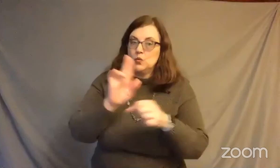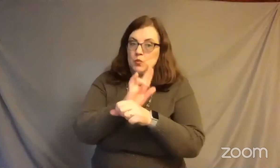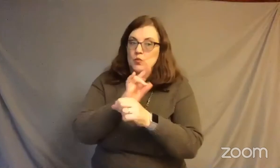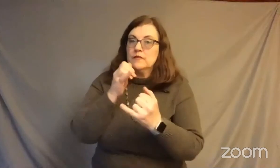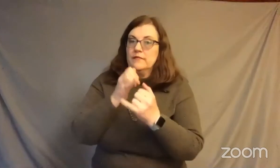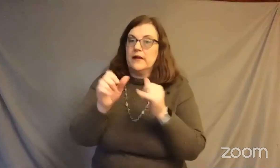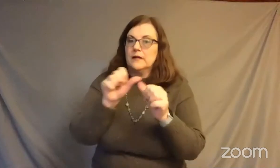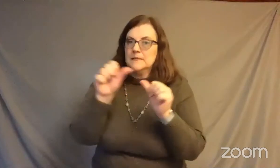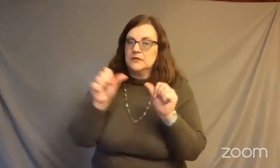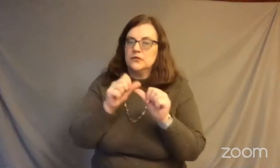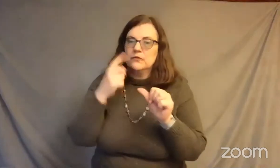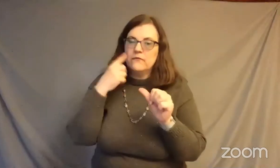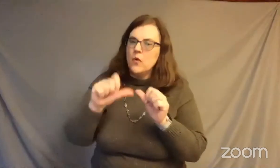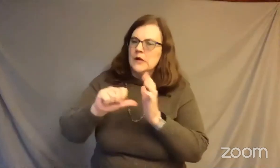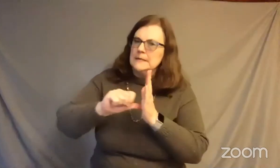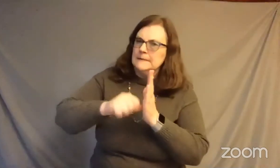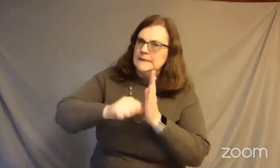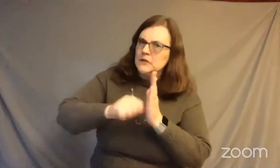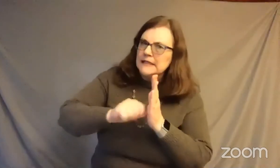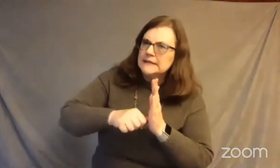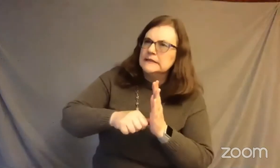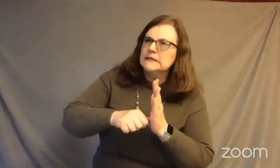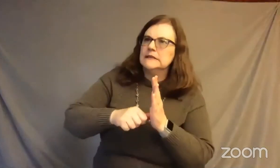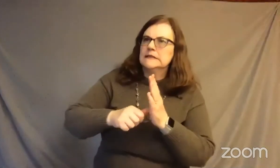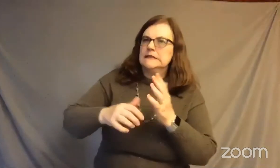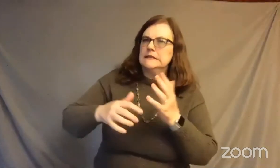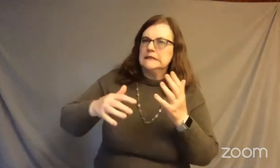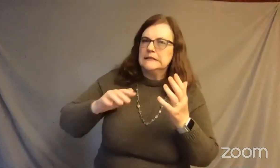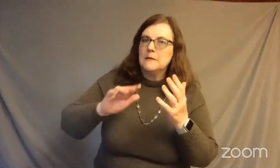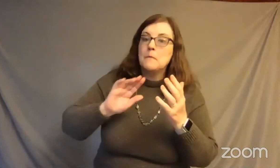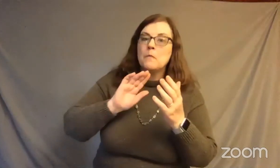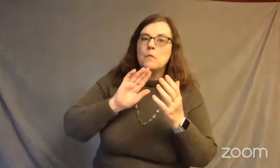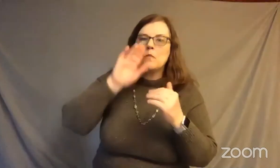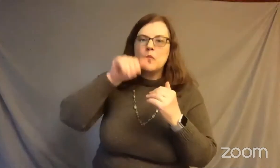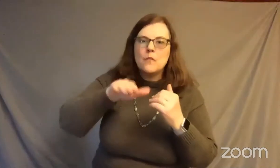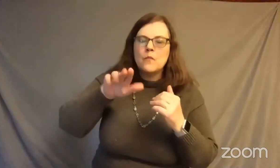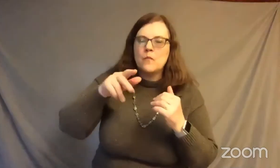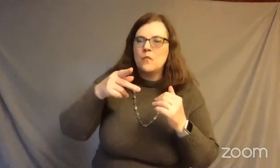Many researchers see final position used for emphasis.